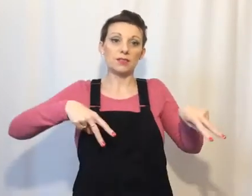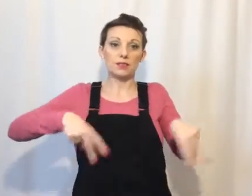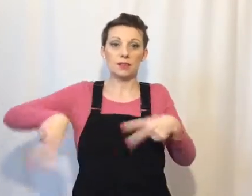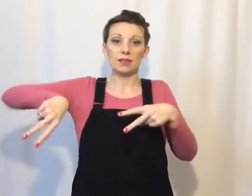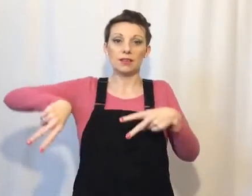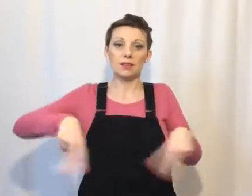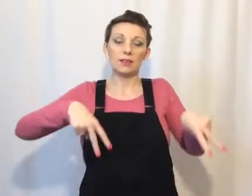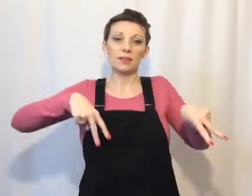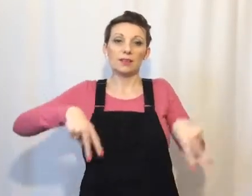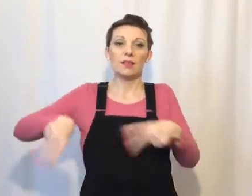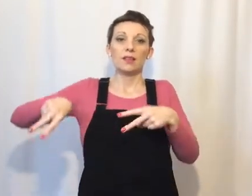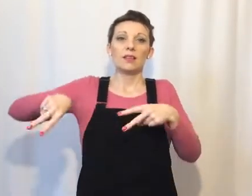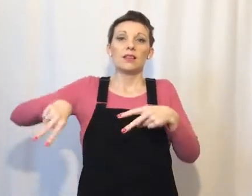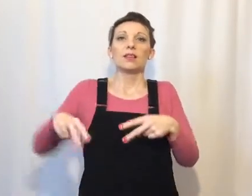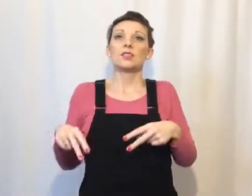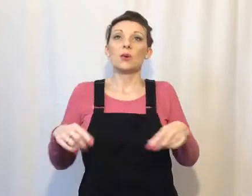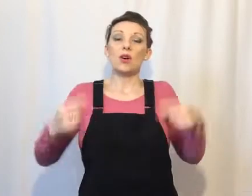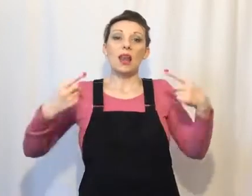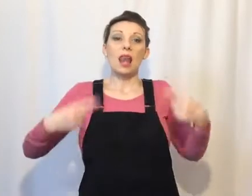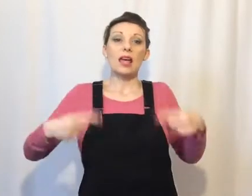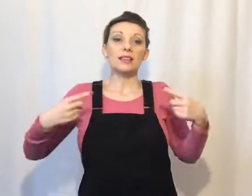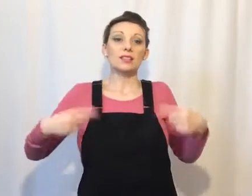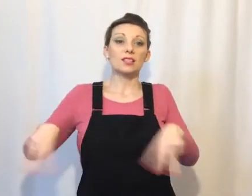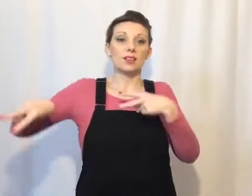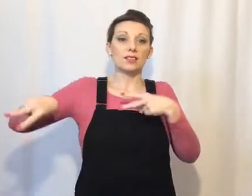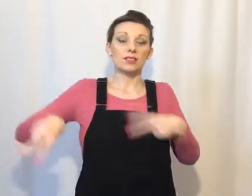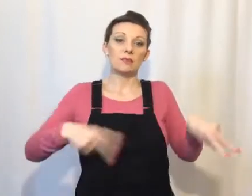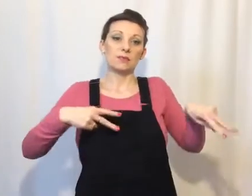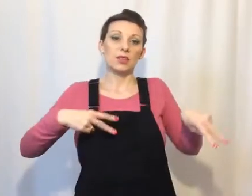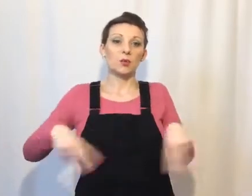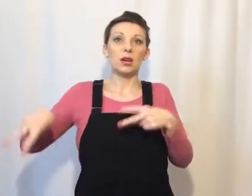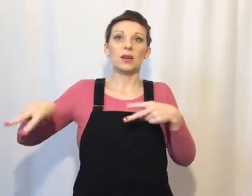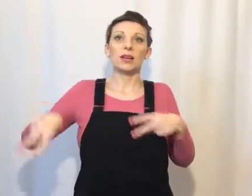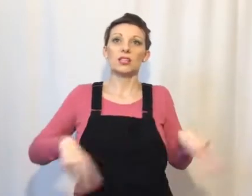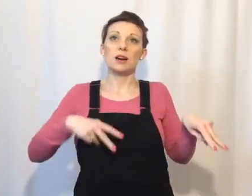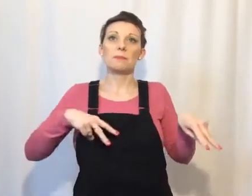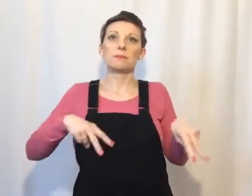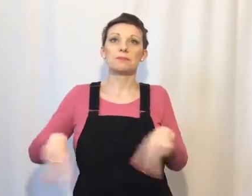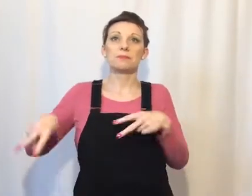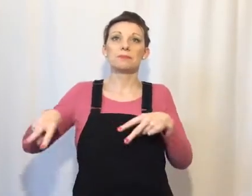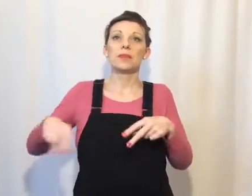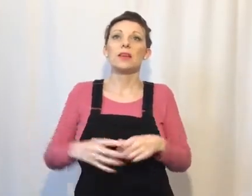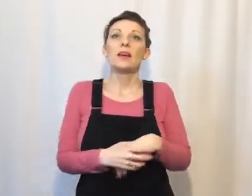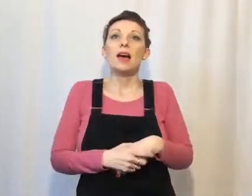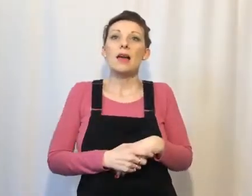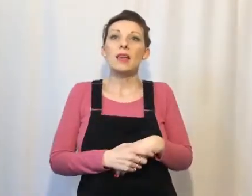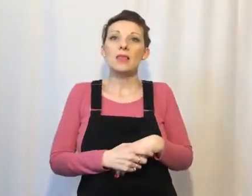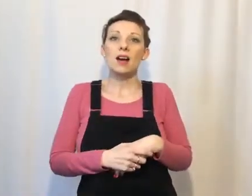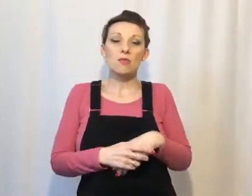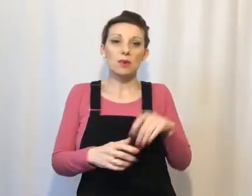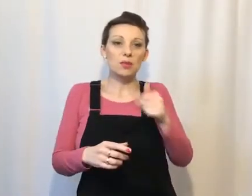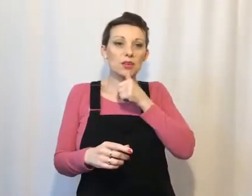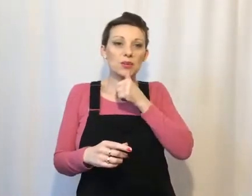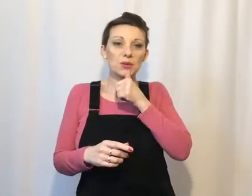Dance. So we've got let's dance. It's quite quick each time. And then the other one that we use